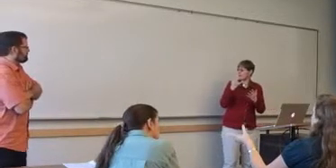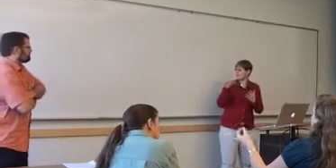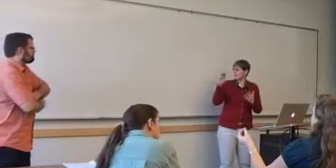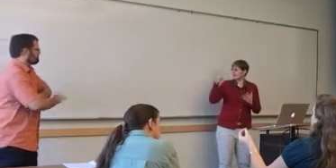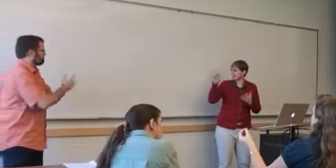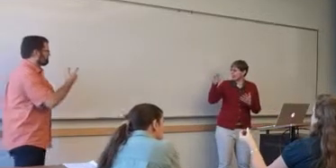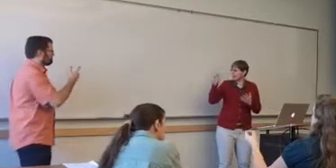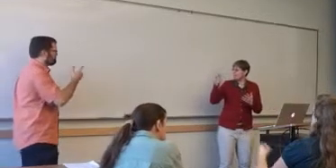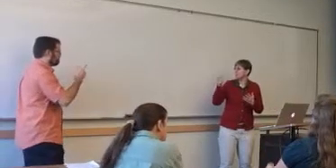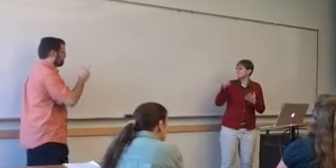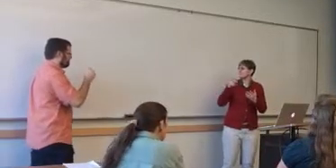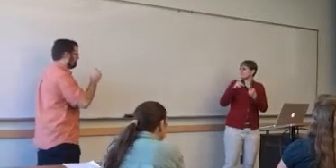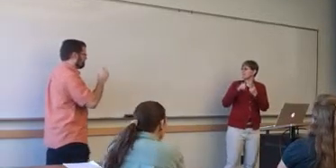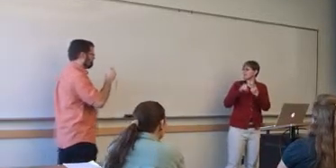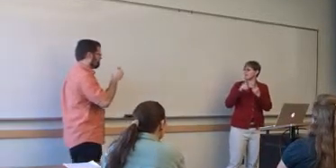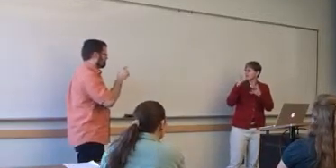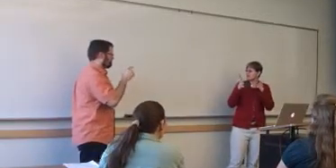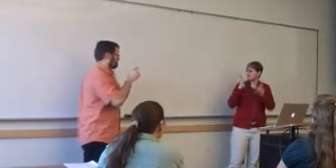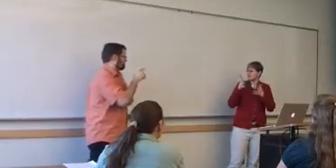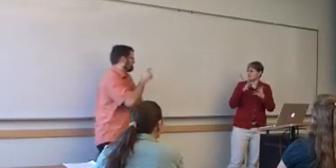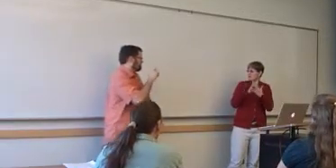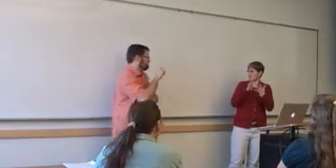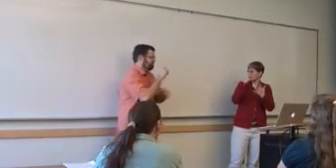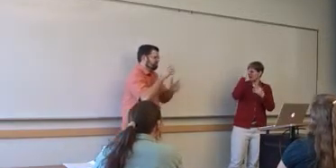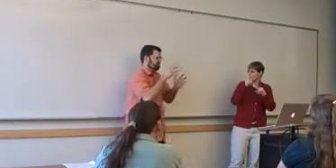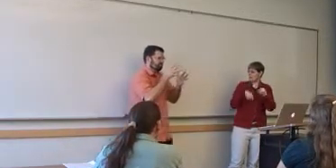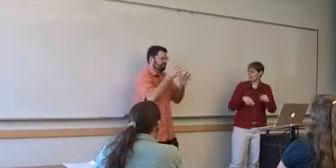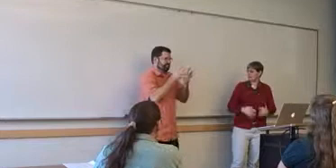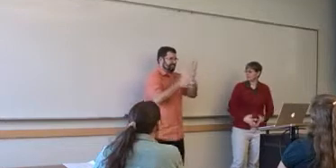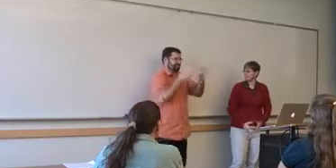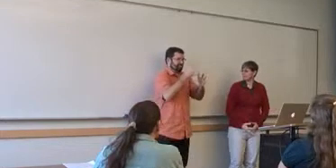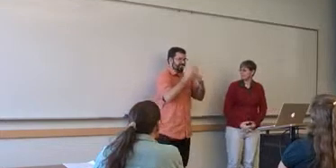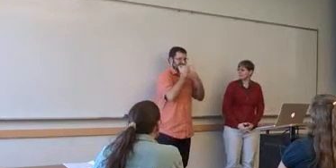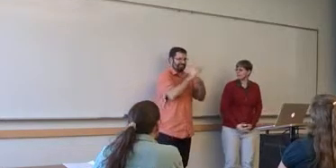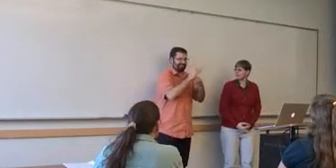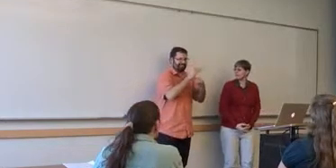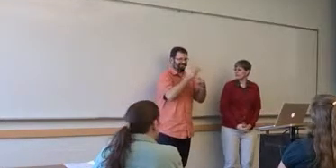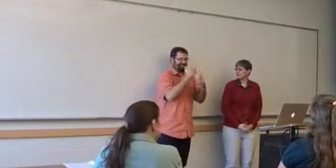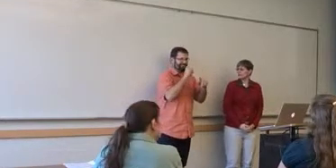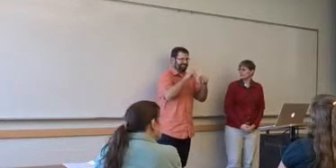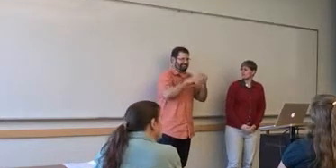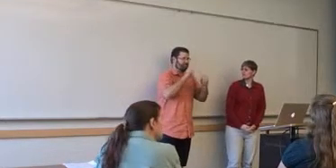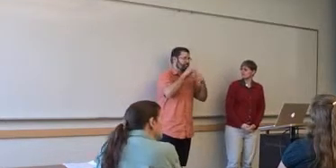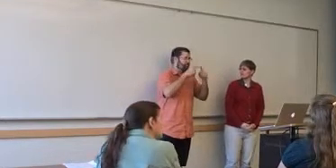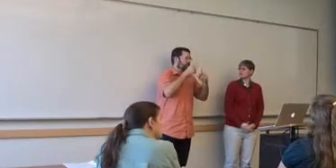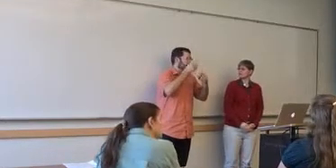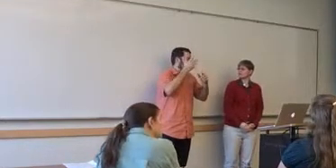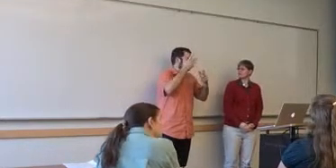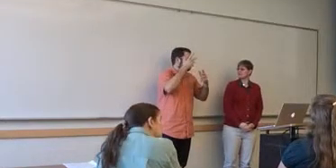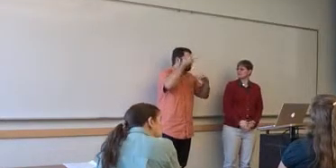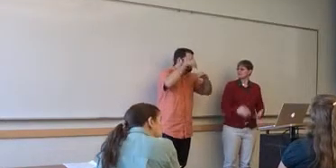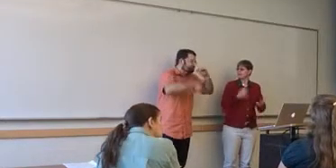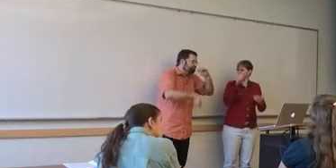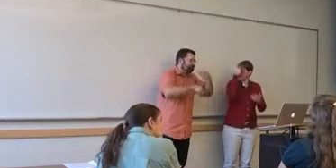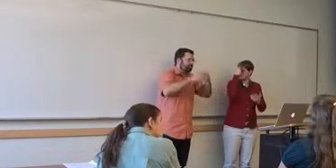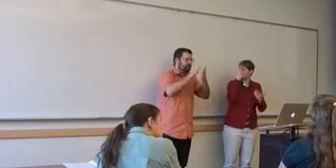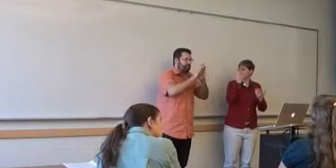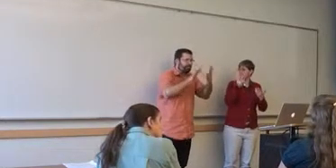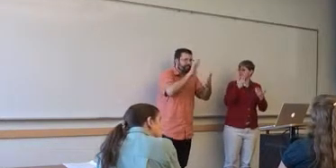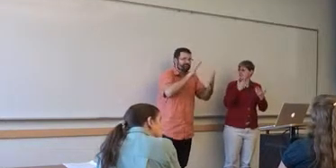Duane, about abstract ideas? Sure. So like gestures, people think it's gesturing, but that's quite limited. You